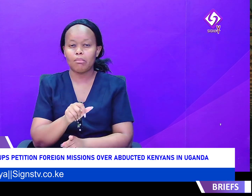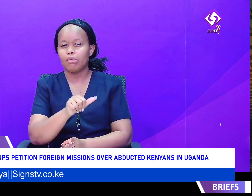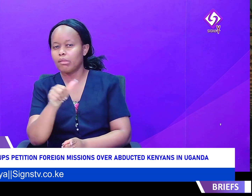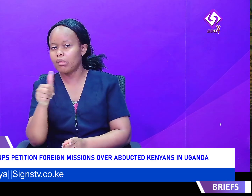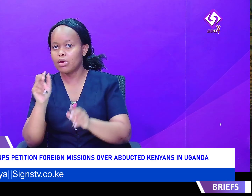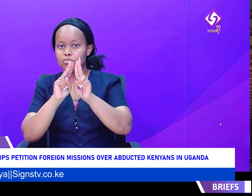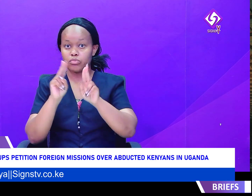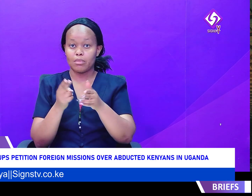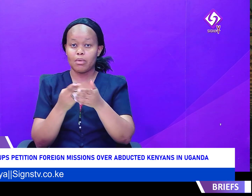and Vocal